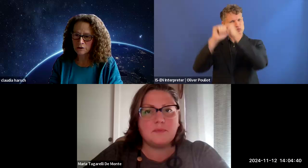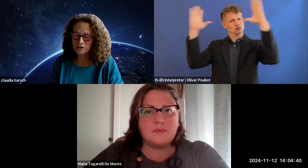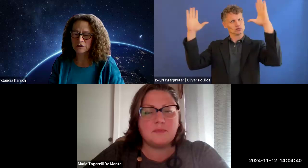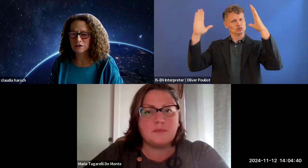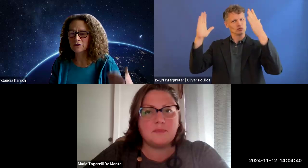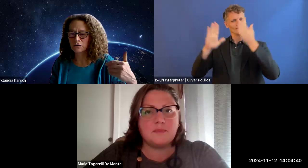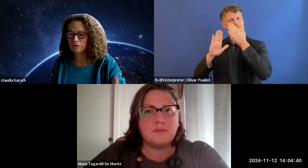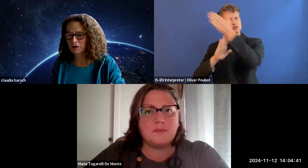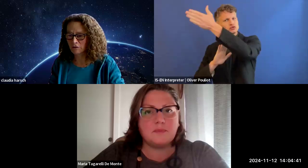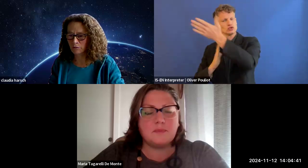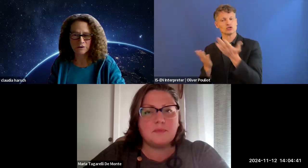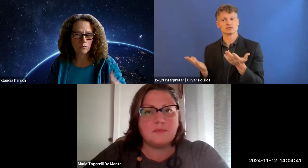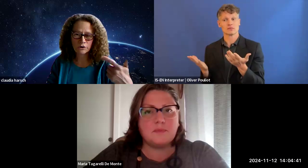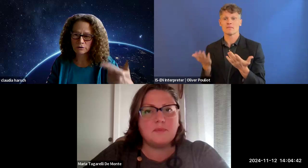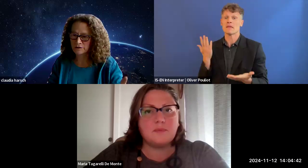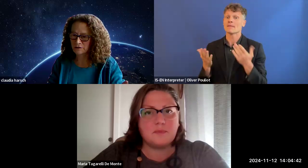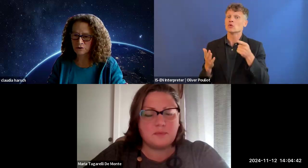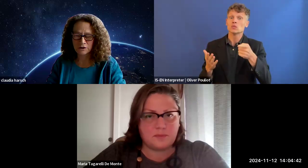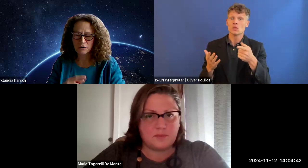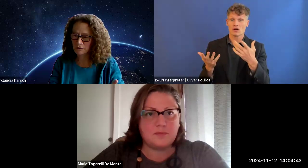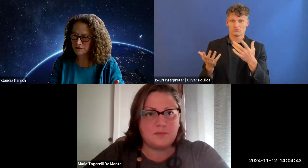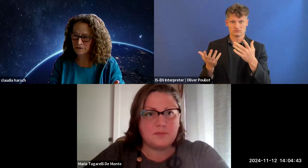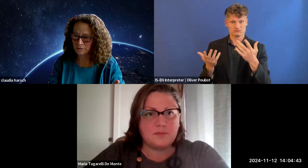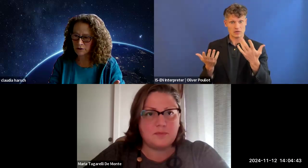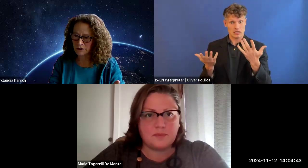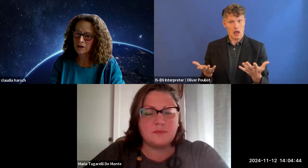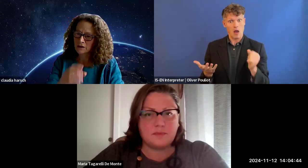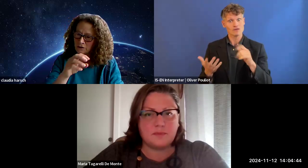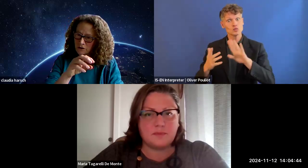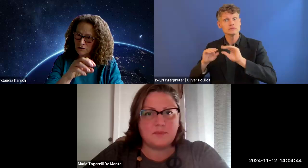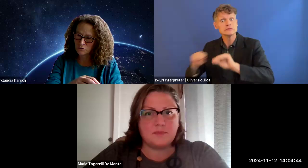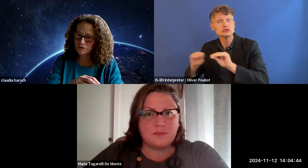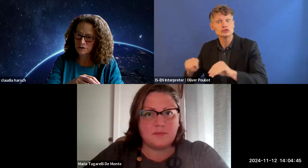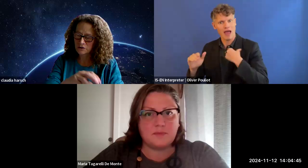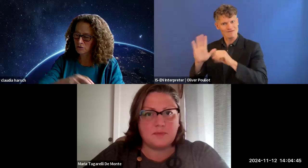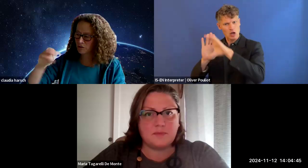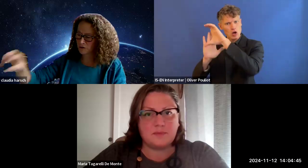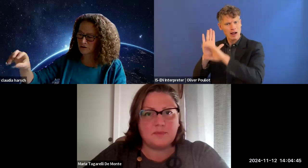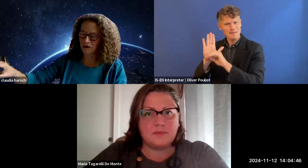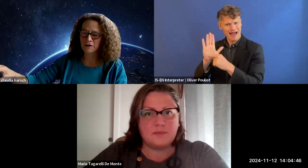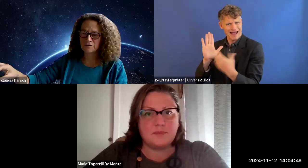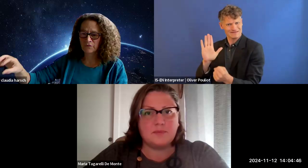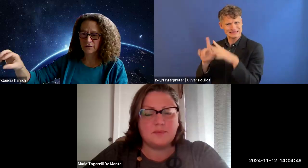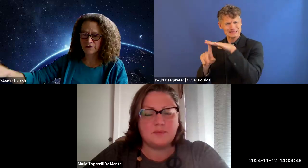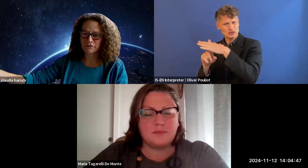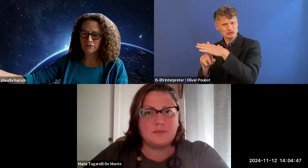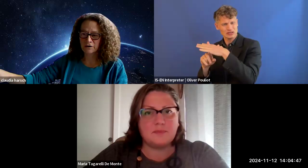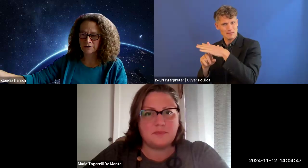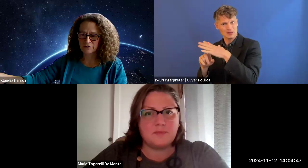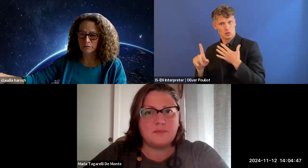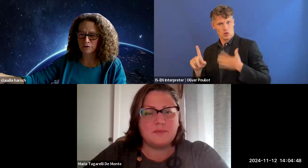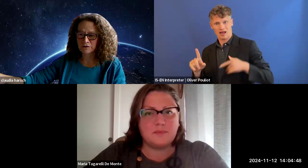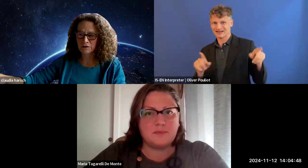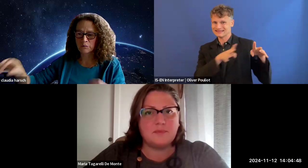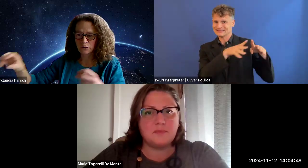these situations in your curriculum, in your module description, in your course description. Then you can use it to concretize the